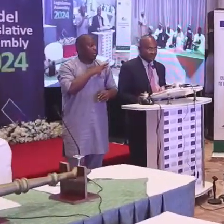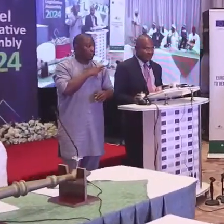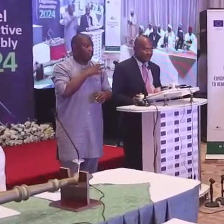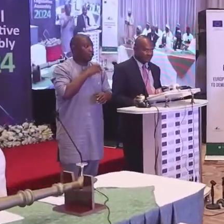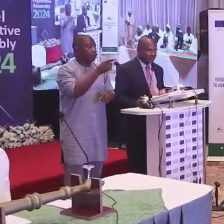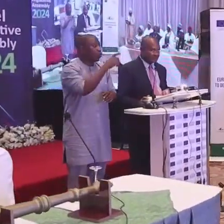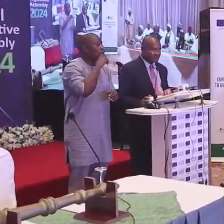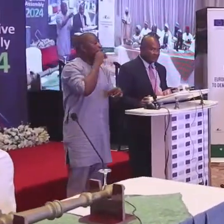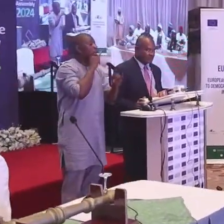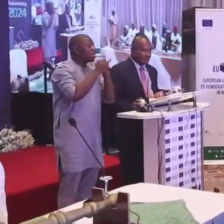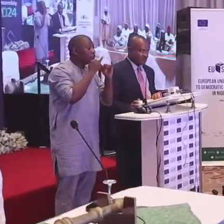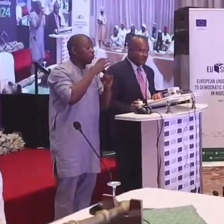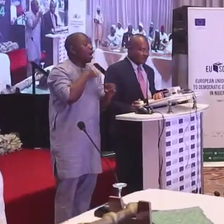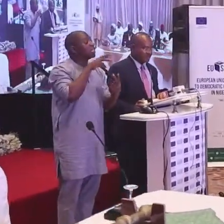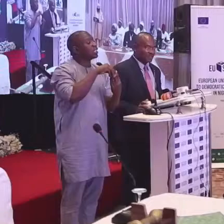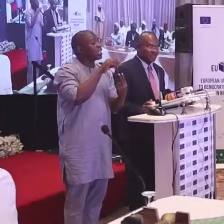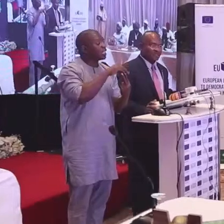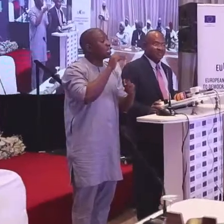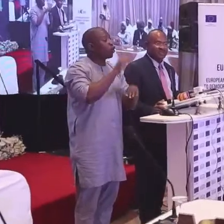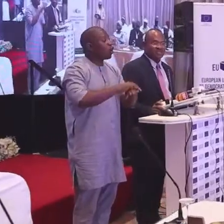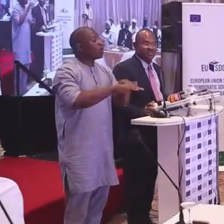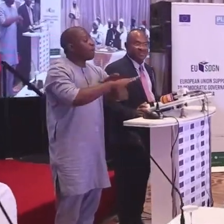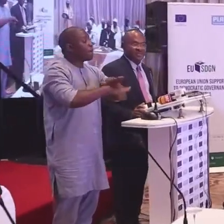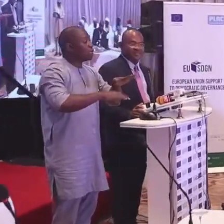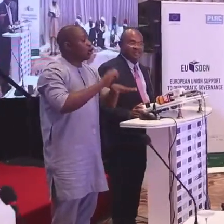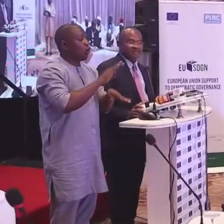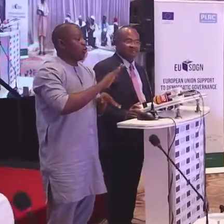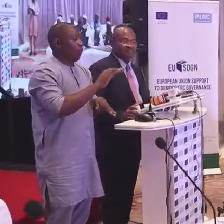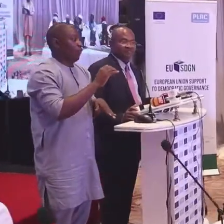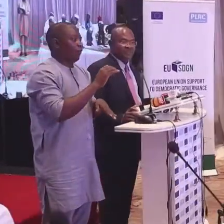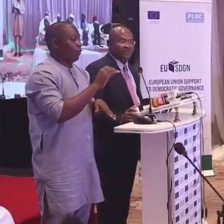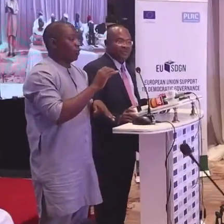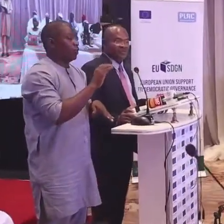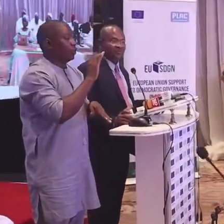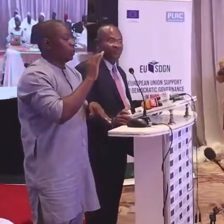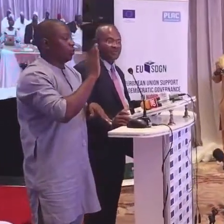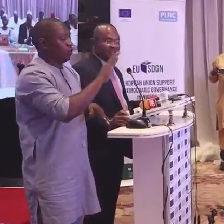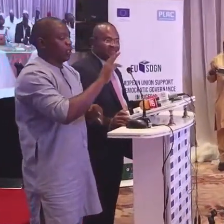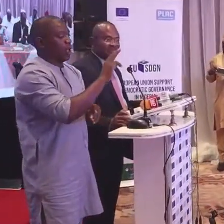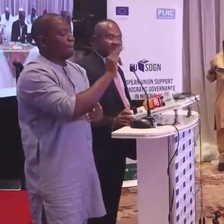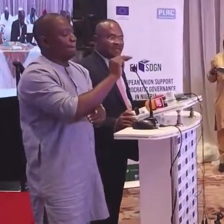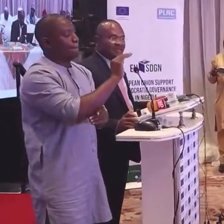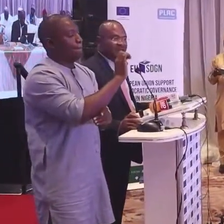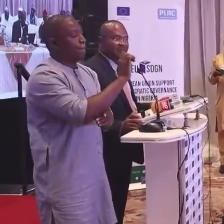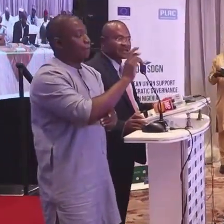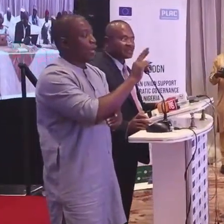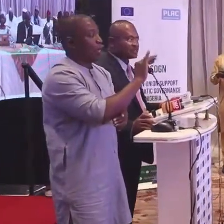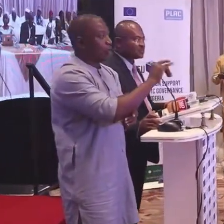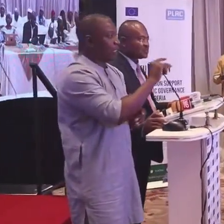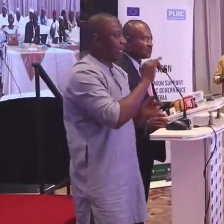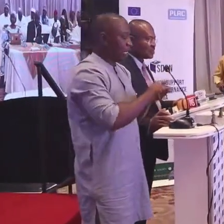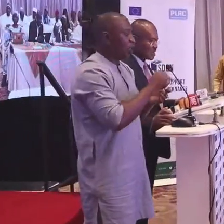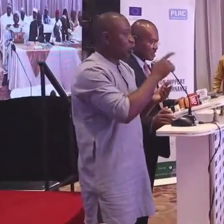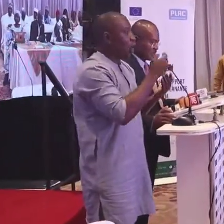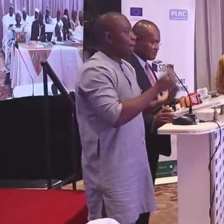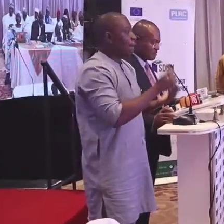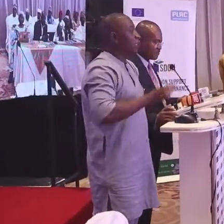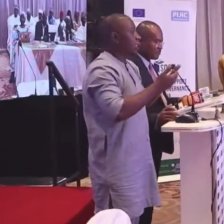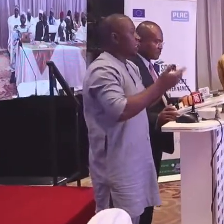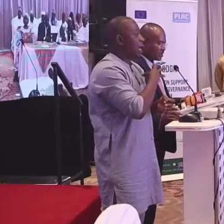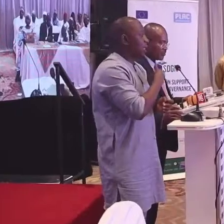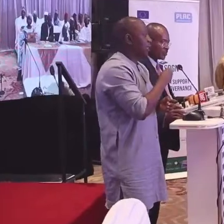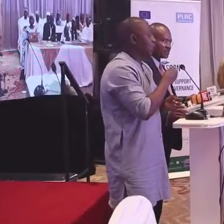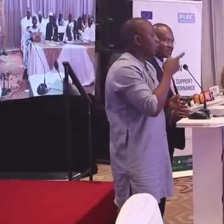the basis of the credentials that you presented and that you